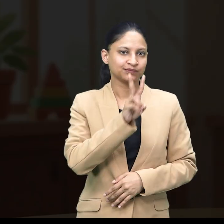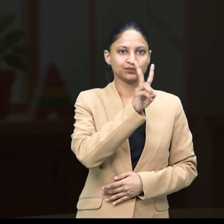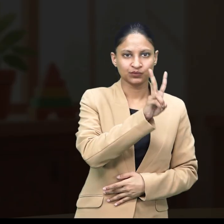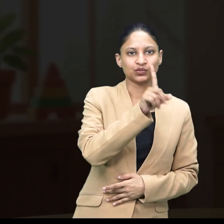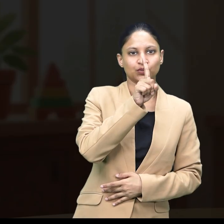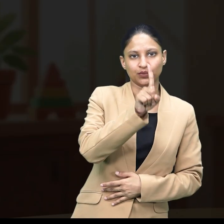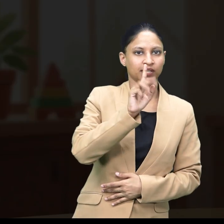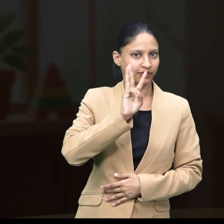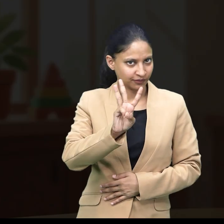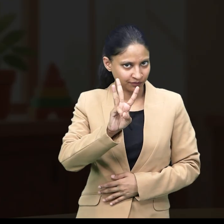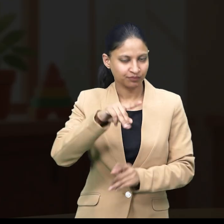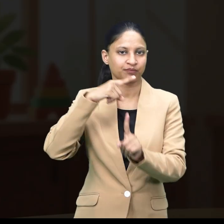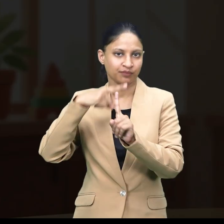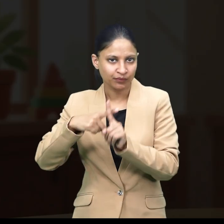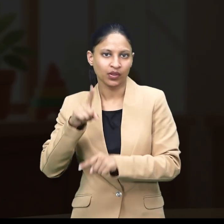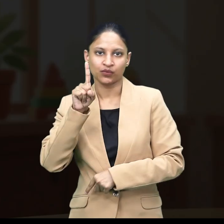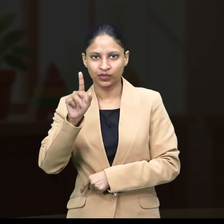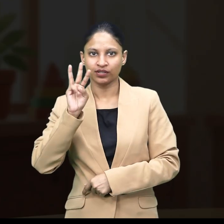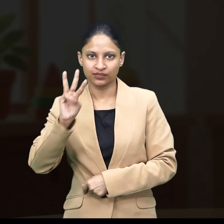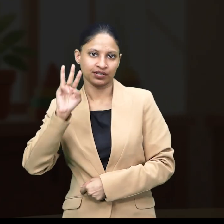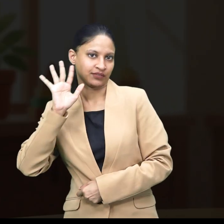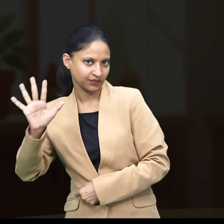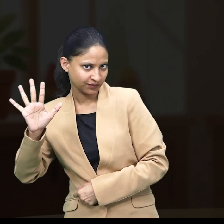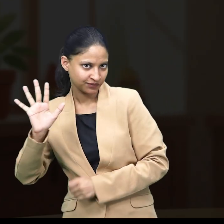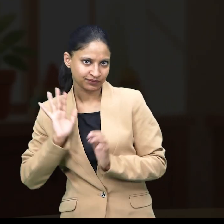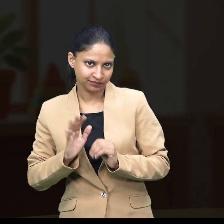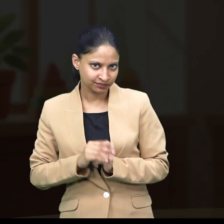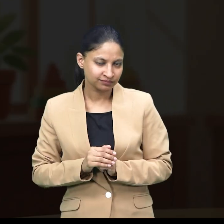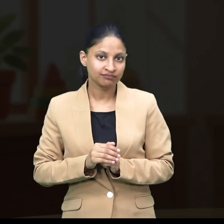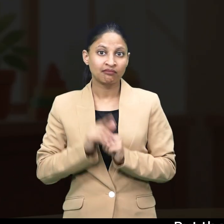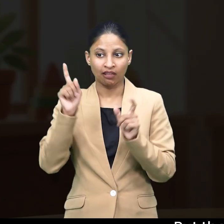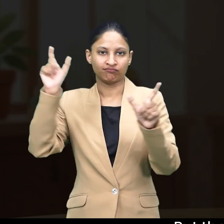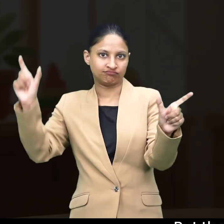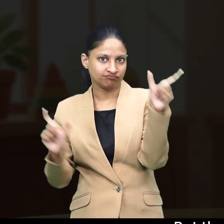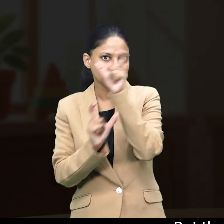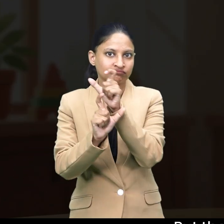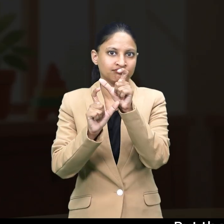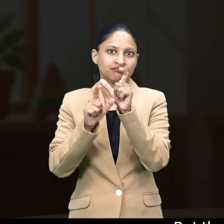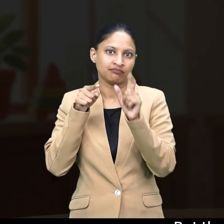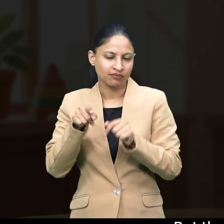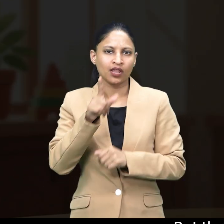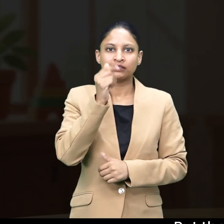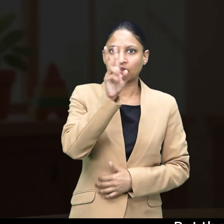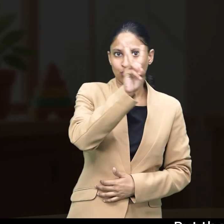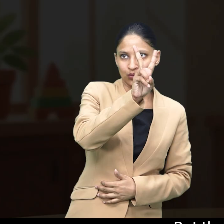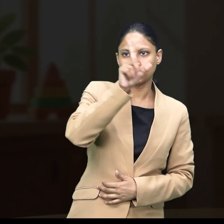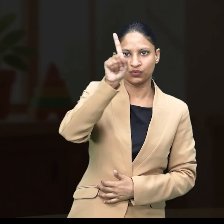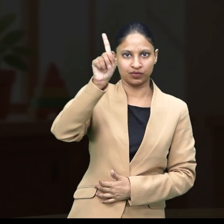Example 1. 213 plus 135. Put the numbers in the column